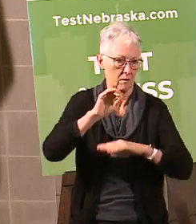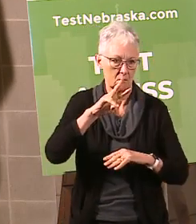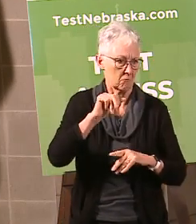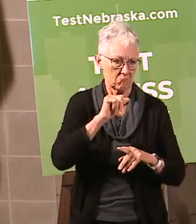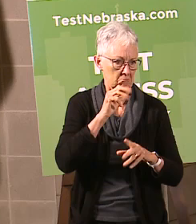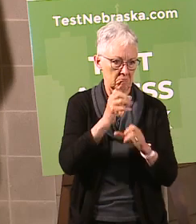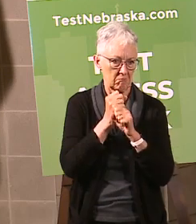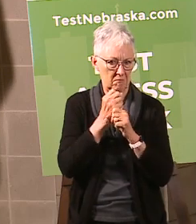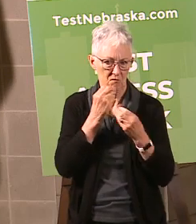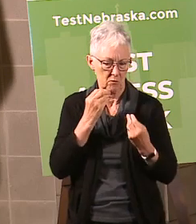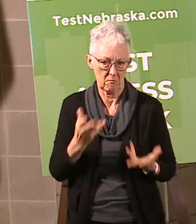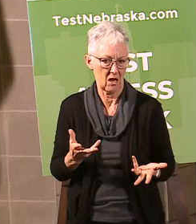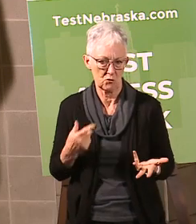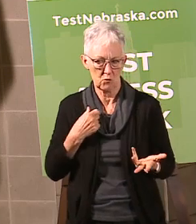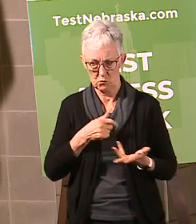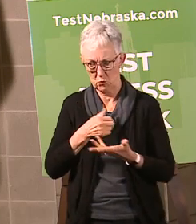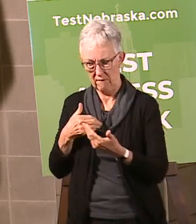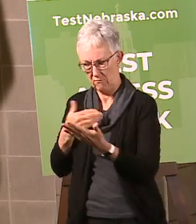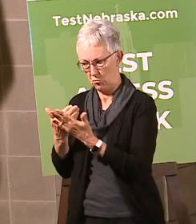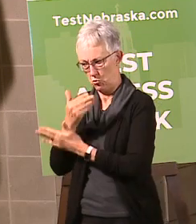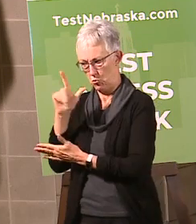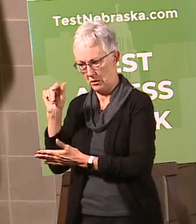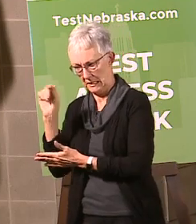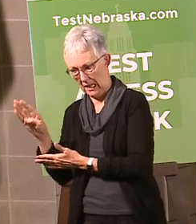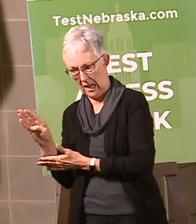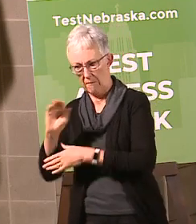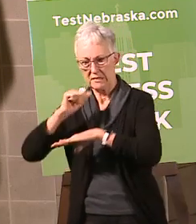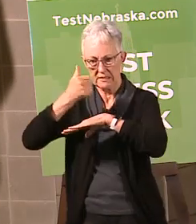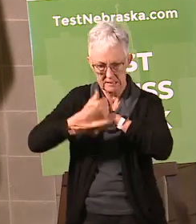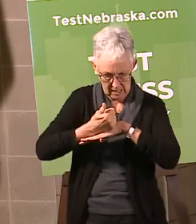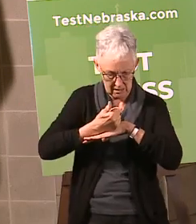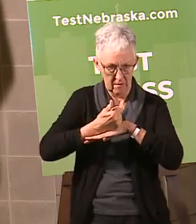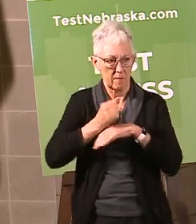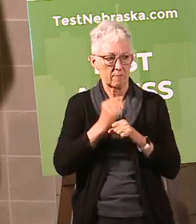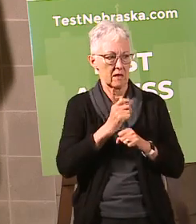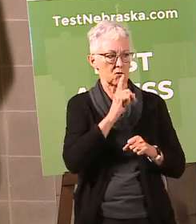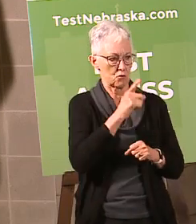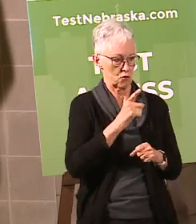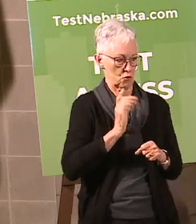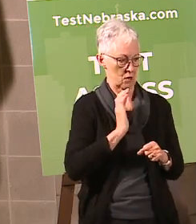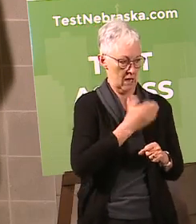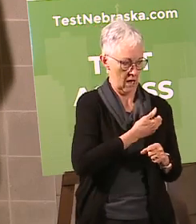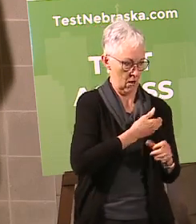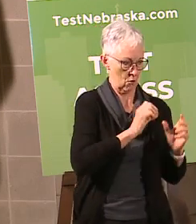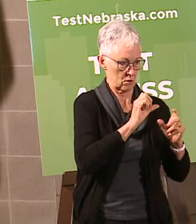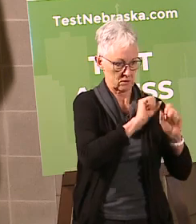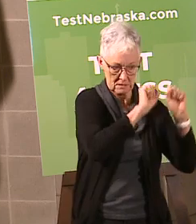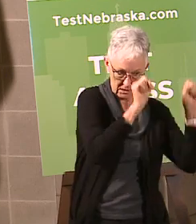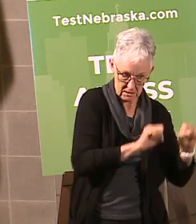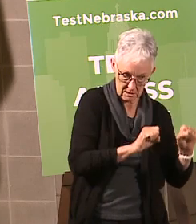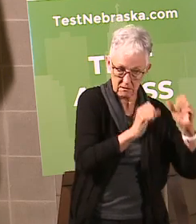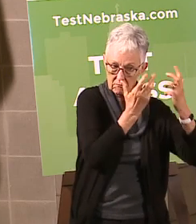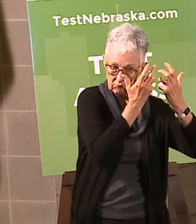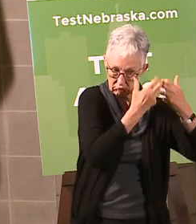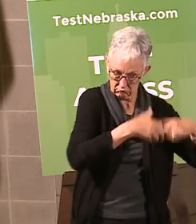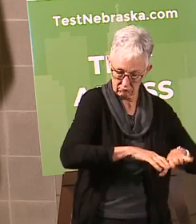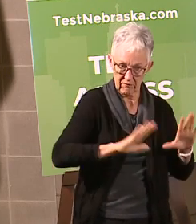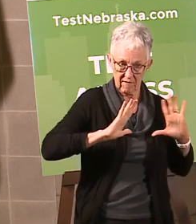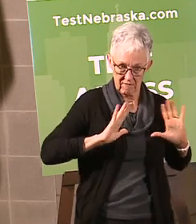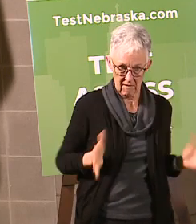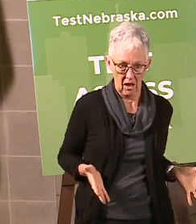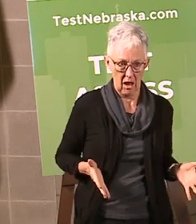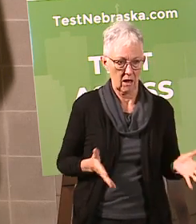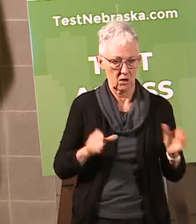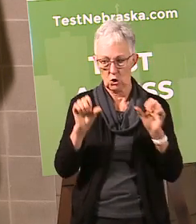to be able to take a new lab, get them set up on our system, make sure it was working, and then share it with Iowa. It could have been done on